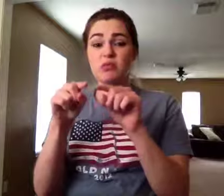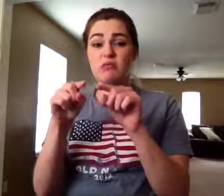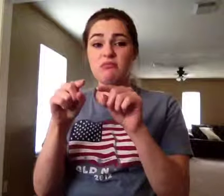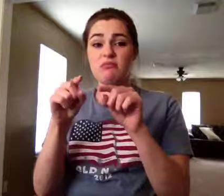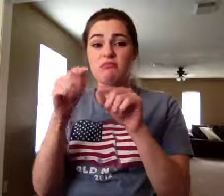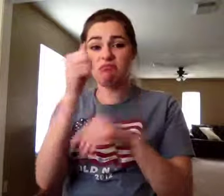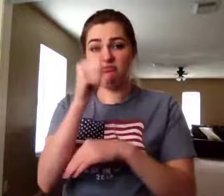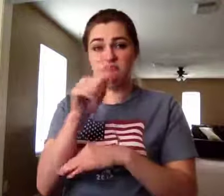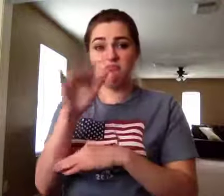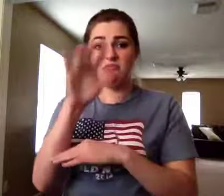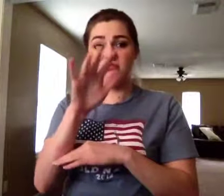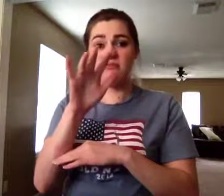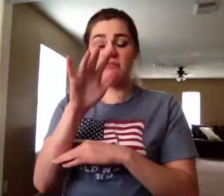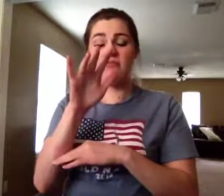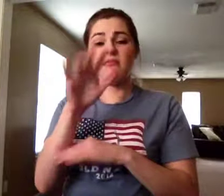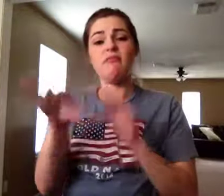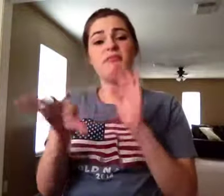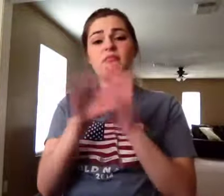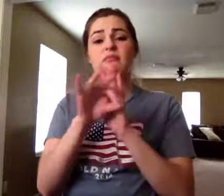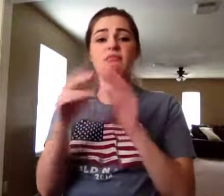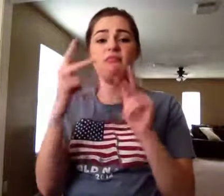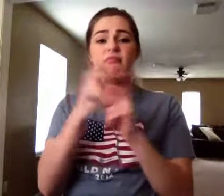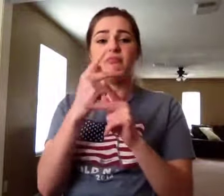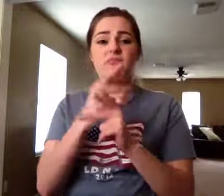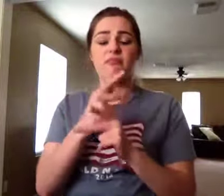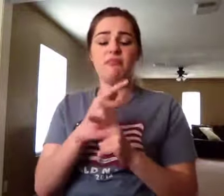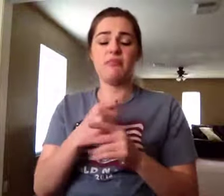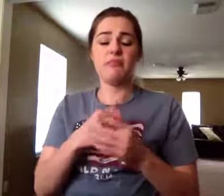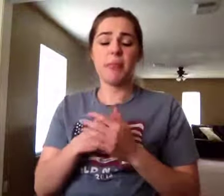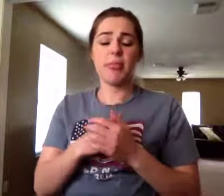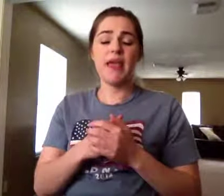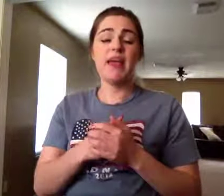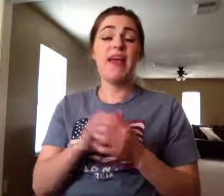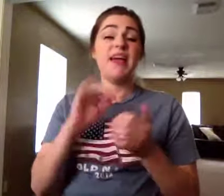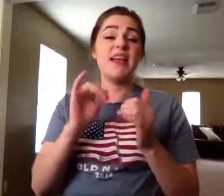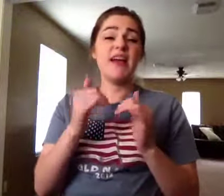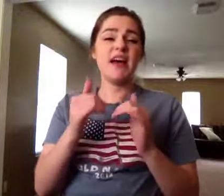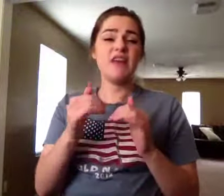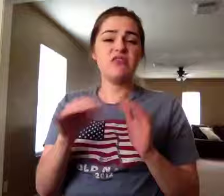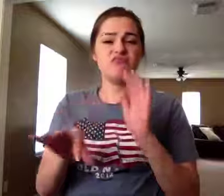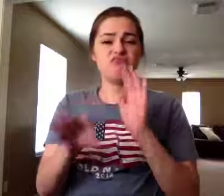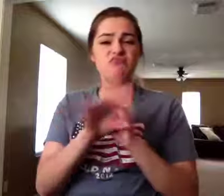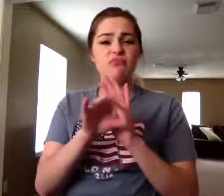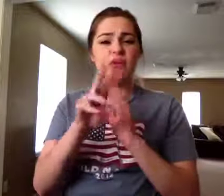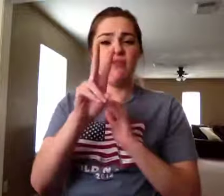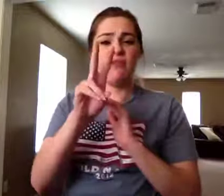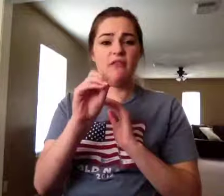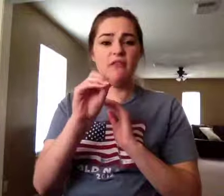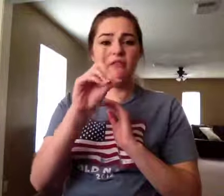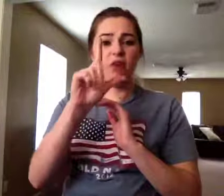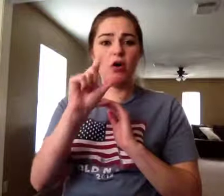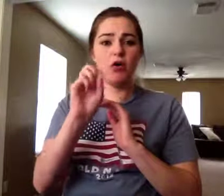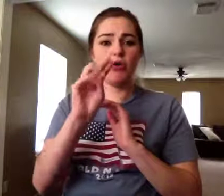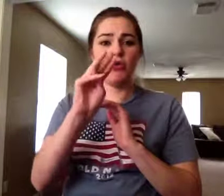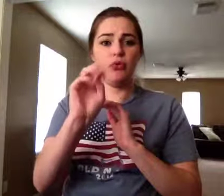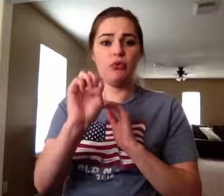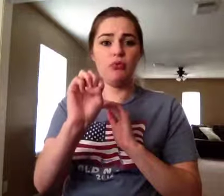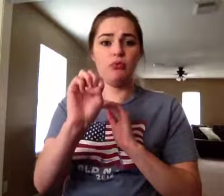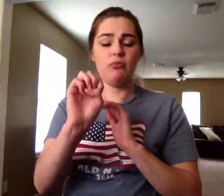we learned yesterday, and how to find the volume of a container and how to measure the area of a triangle. You might